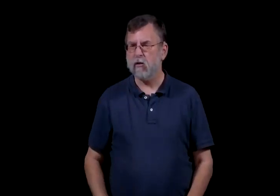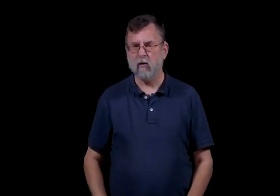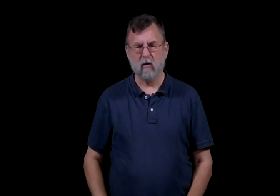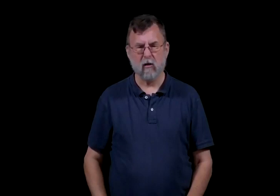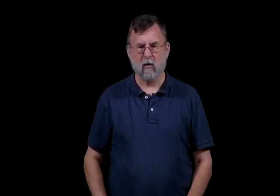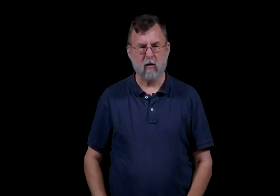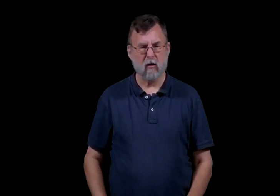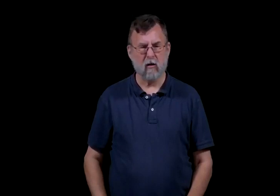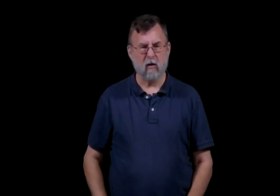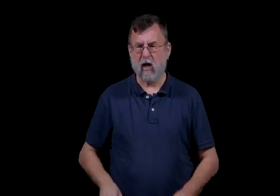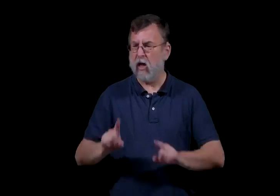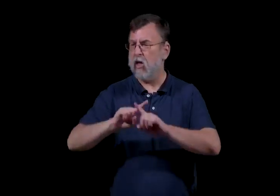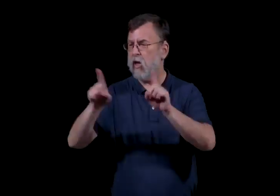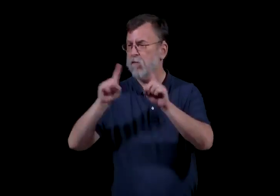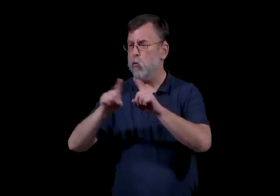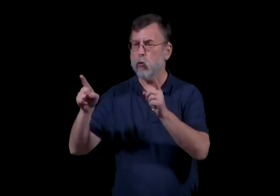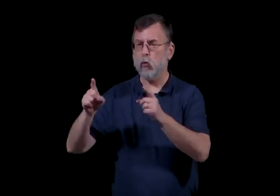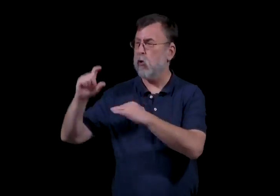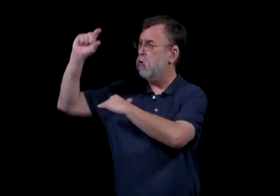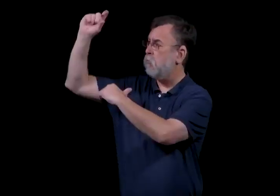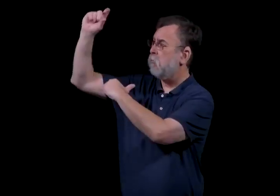amazing. He's so awesome.